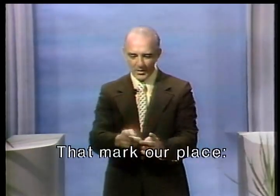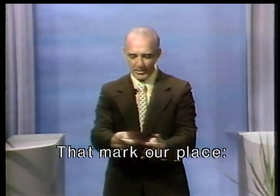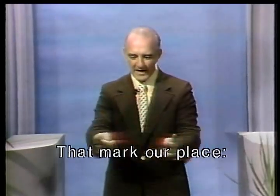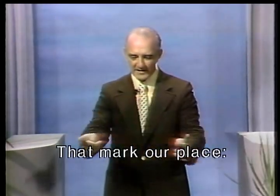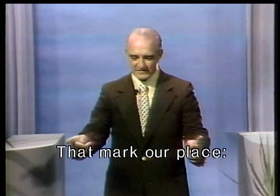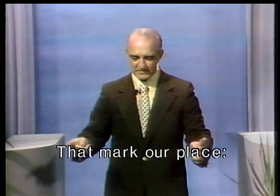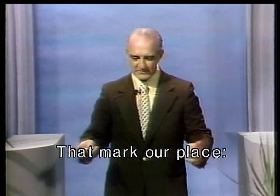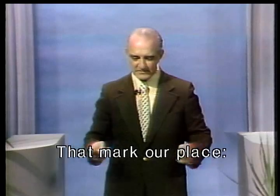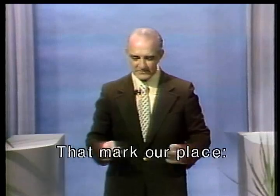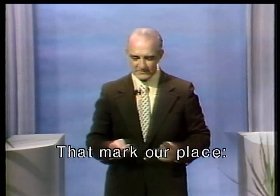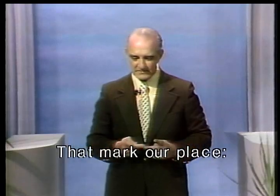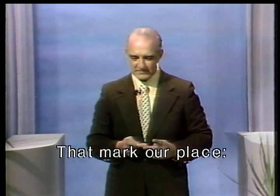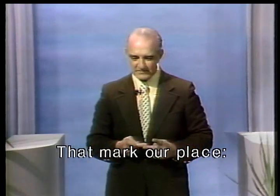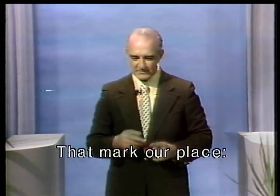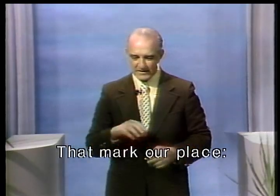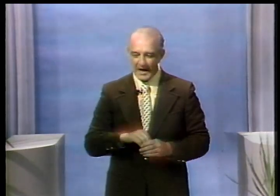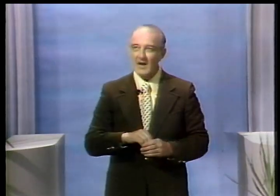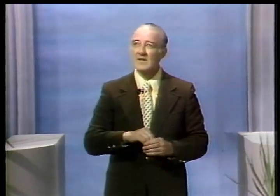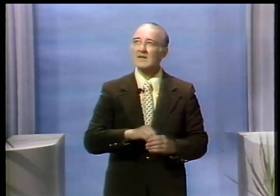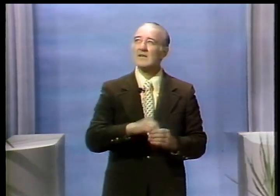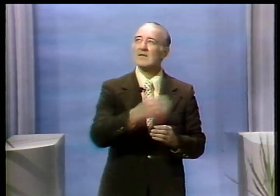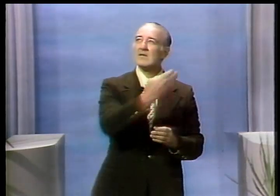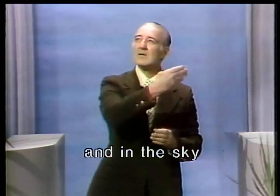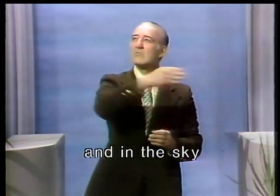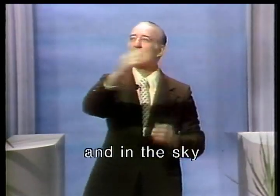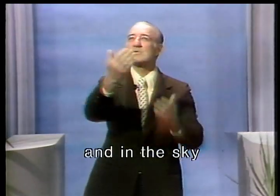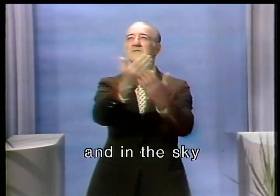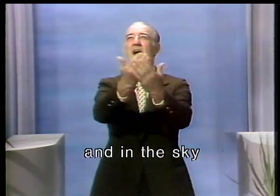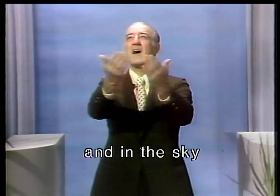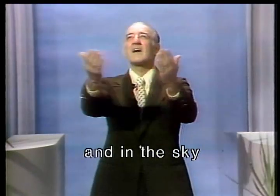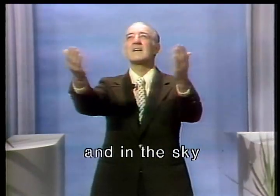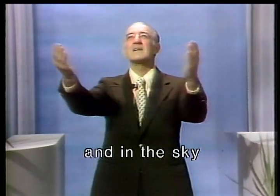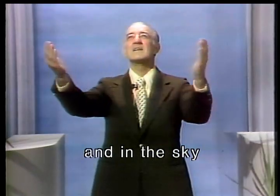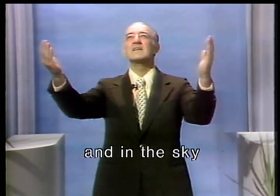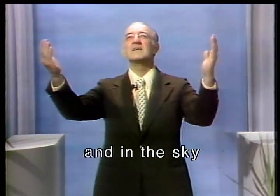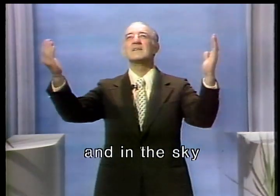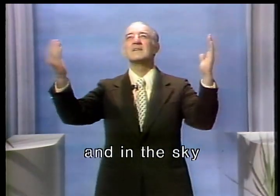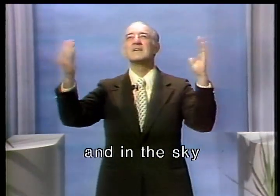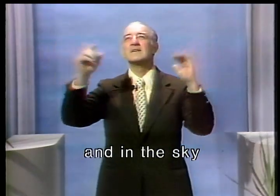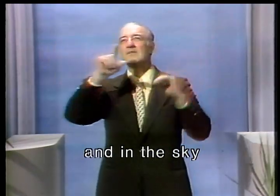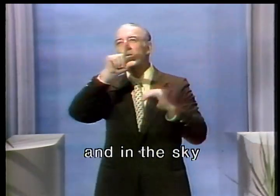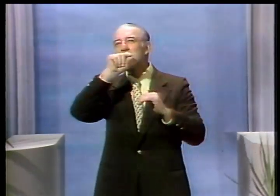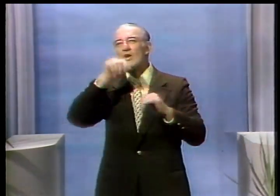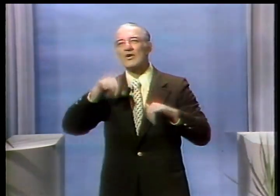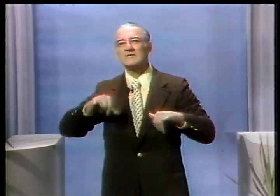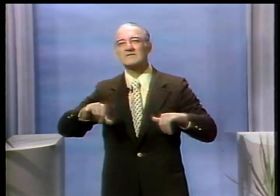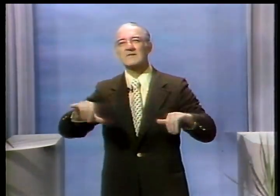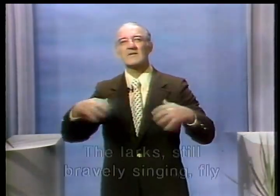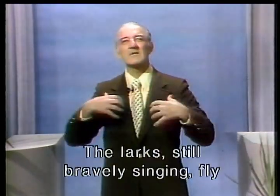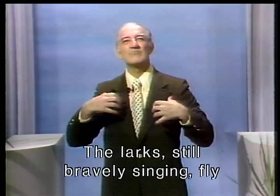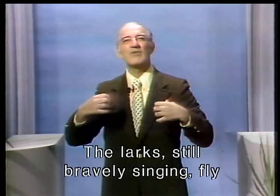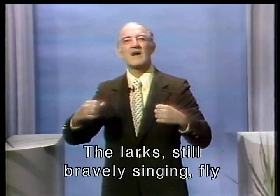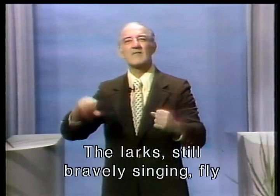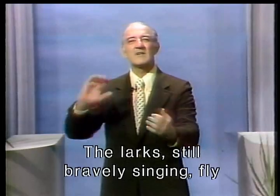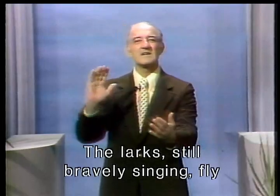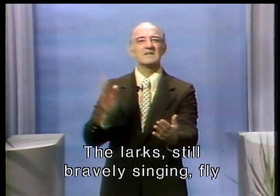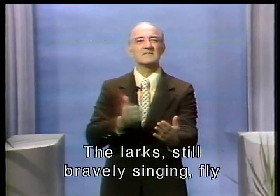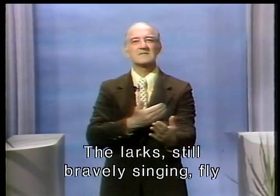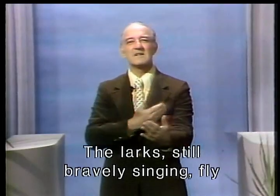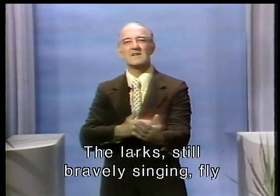place. And in the blue sky, the birds still bravely